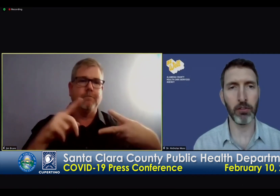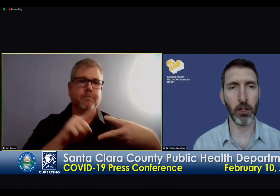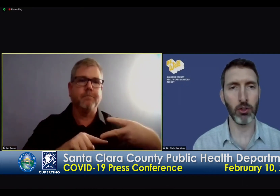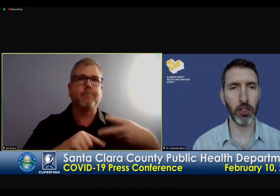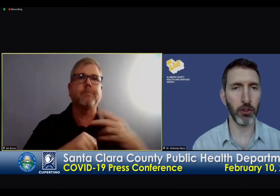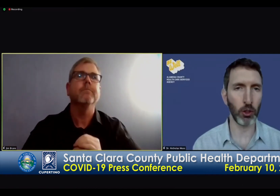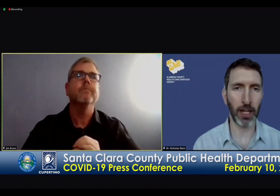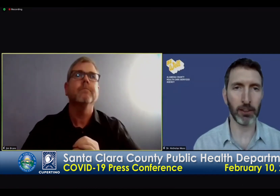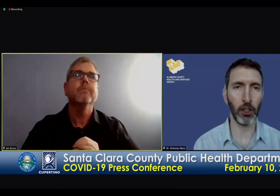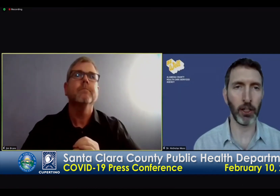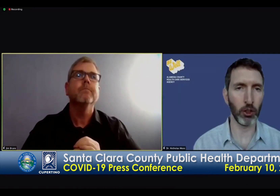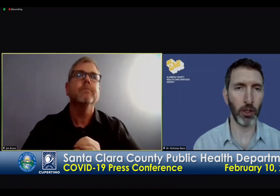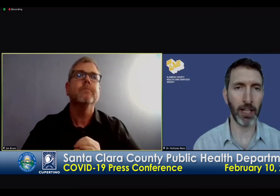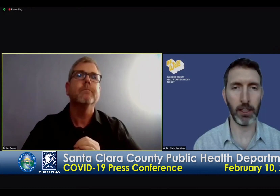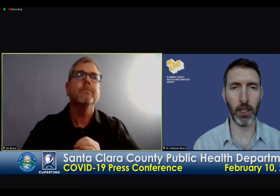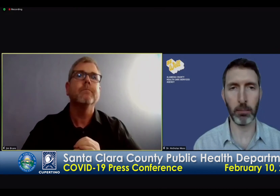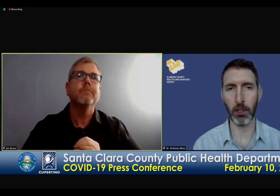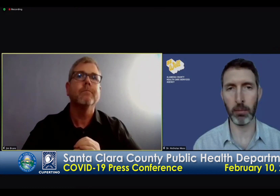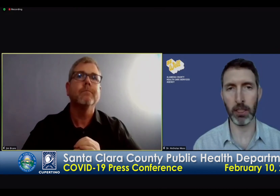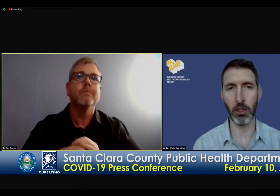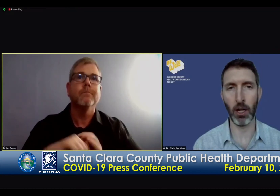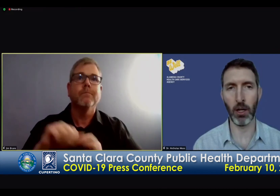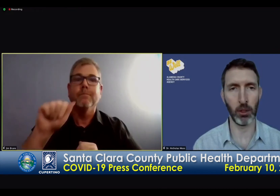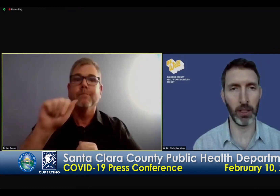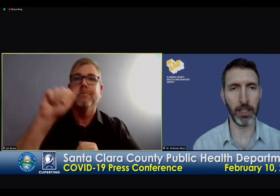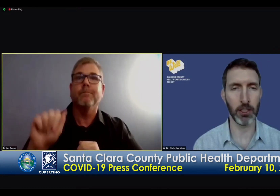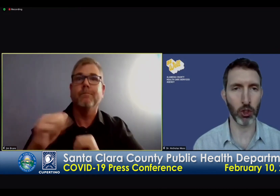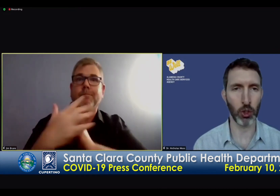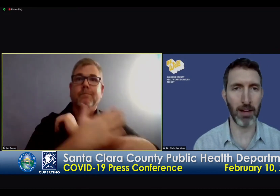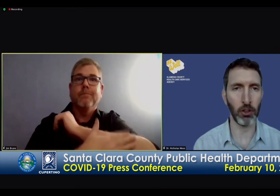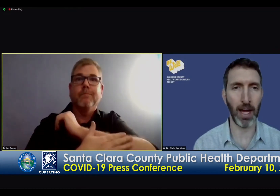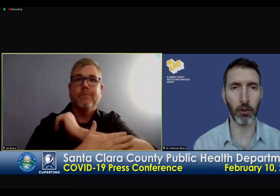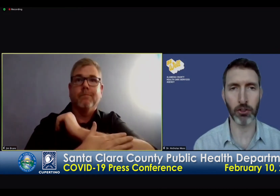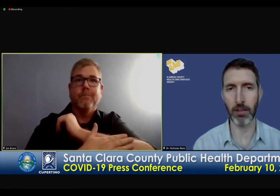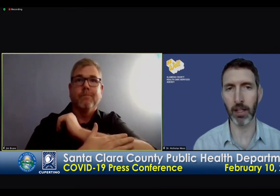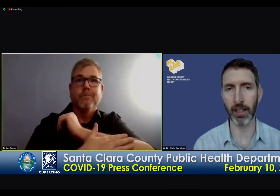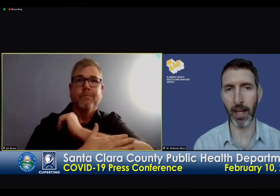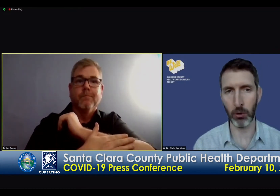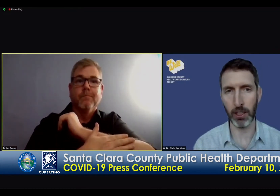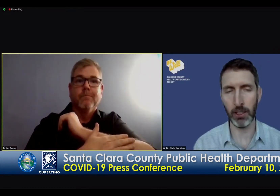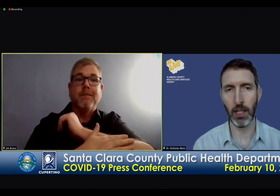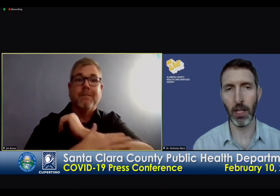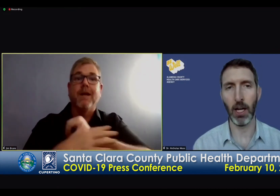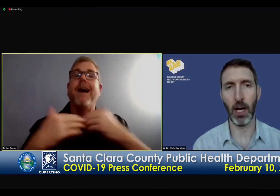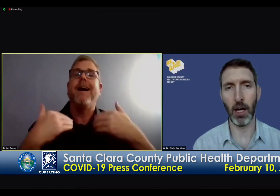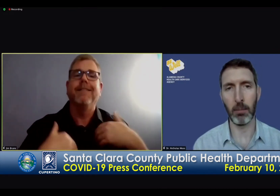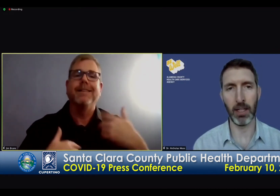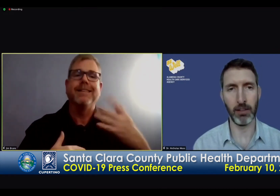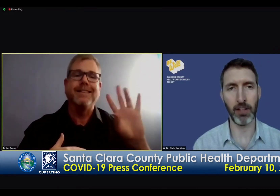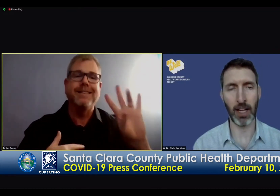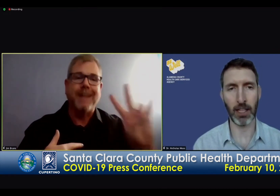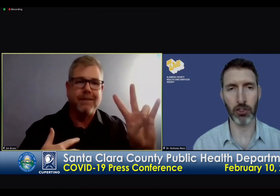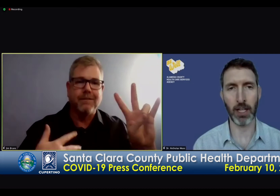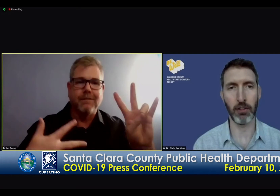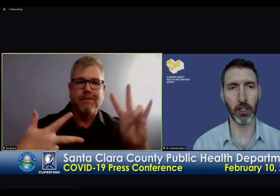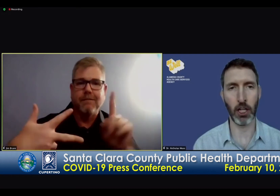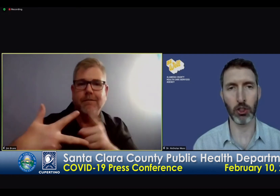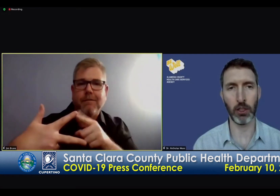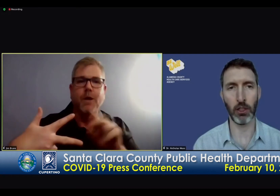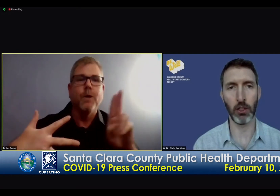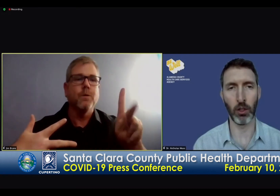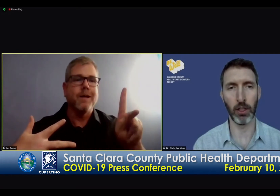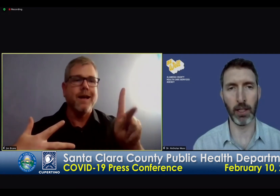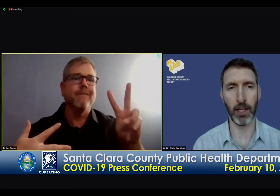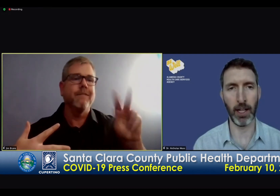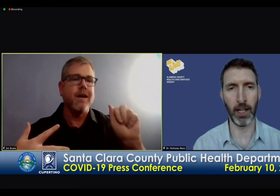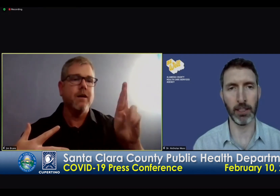of those, either directly or indirectly, appear to be related to travel outside of the county, and in fact, outside of the country